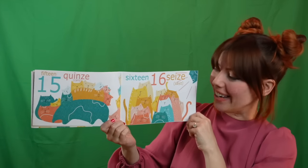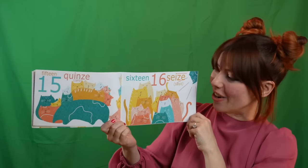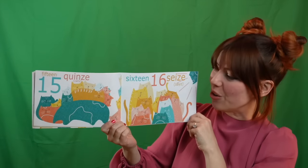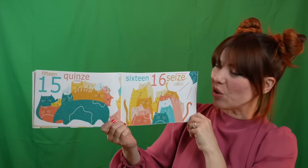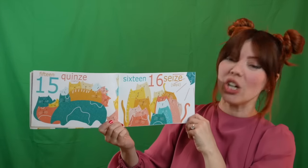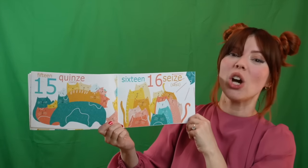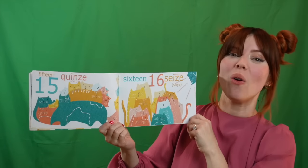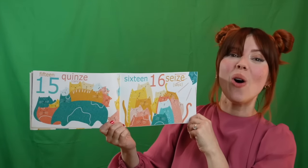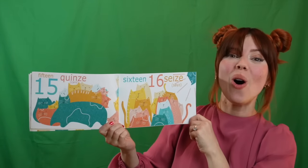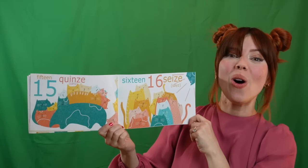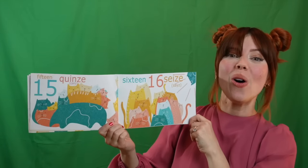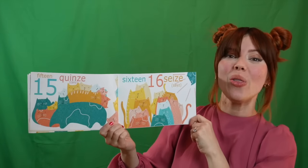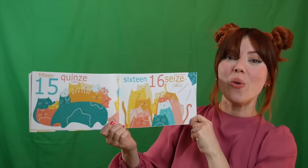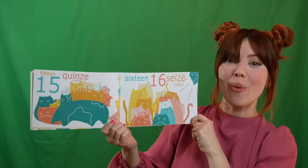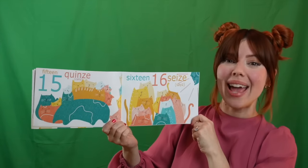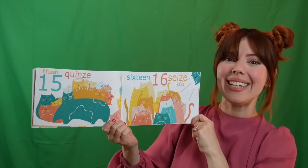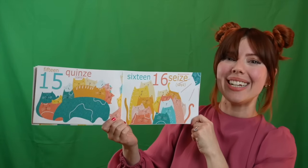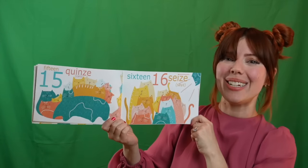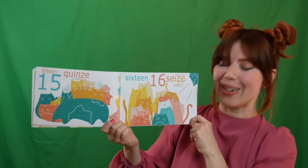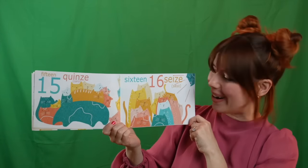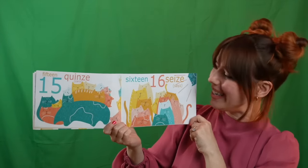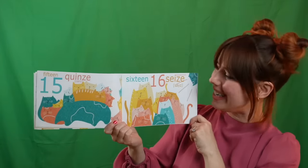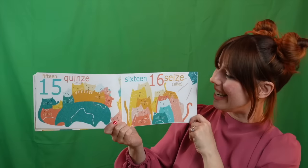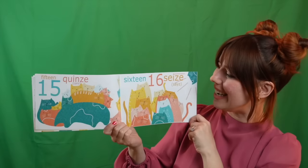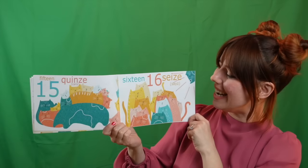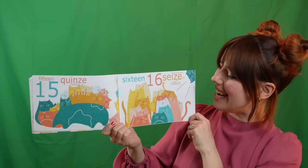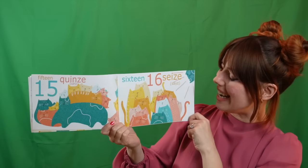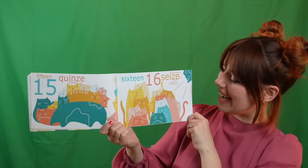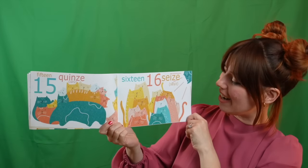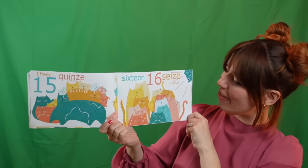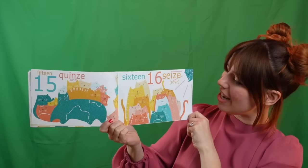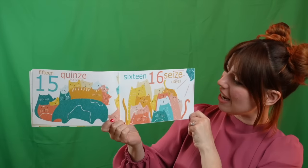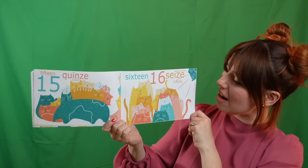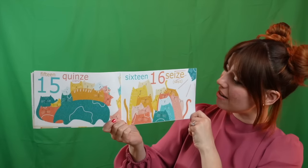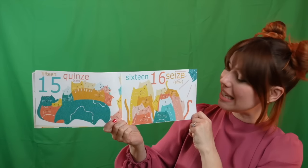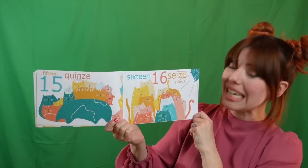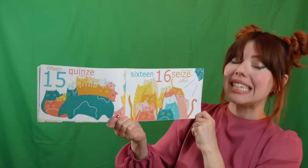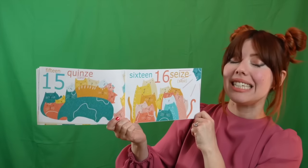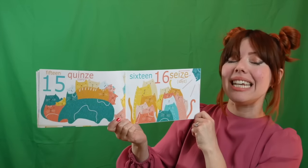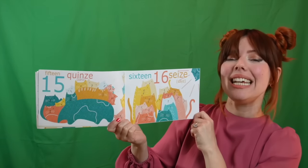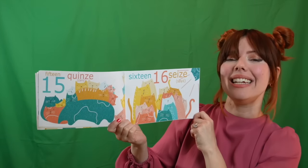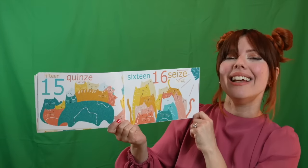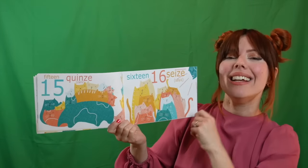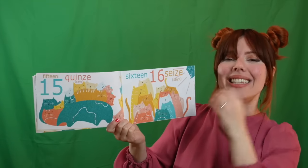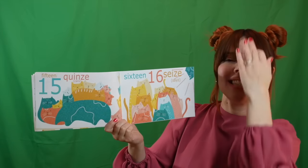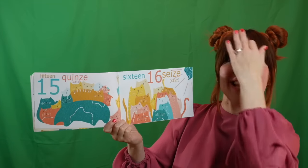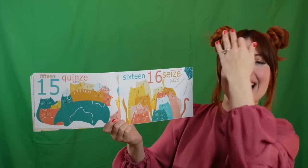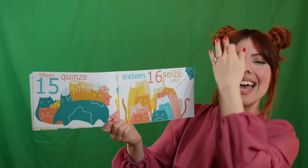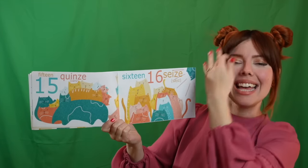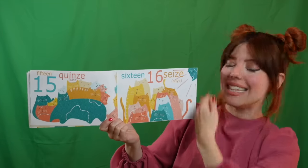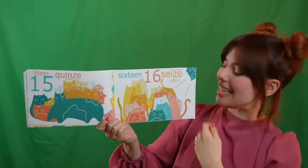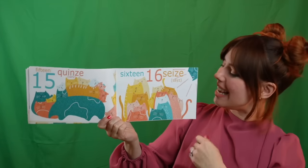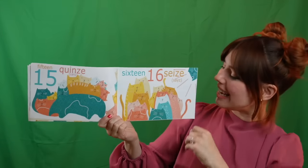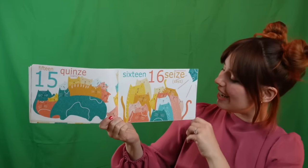know you can go all the way to 20. Here we go. 16. Seize. Can you